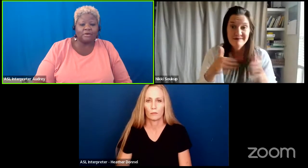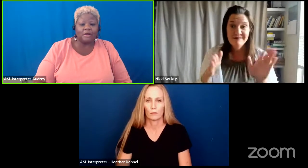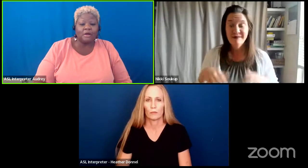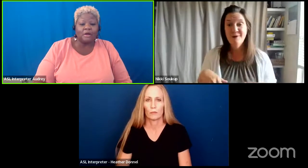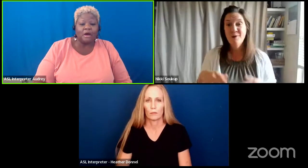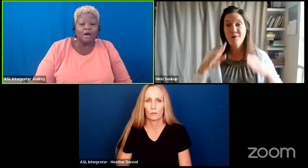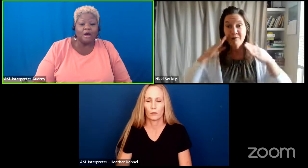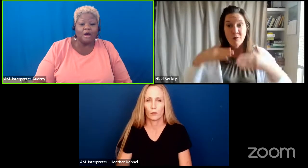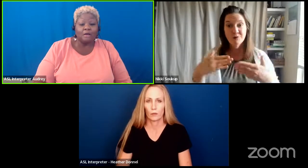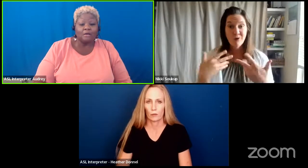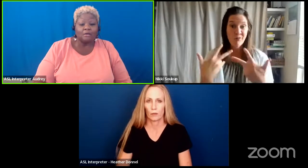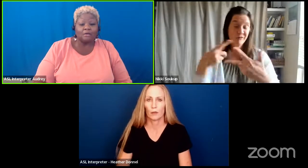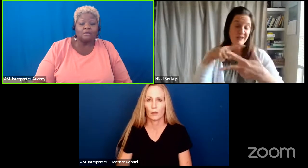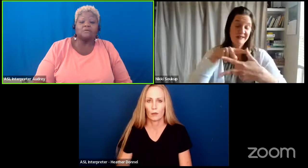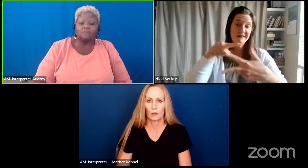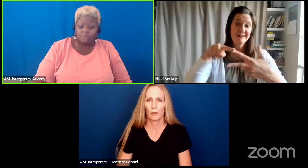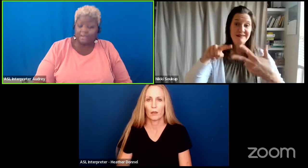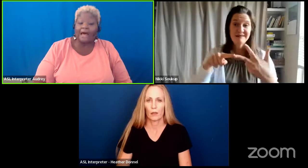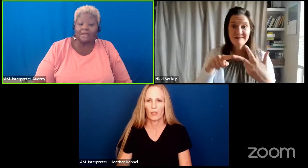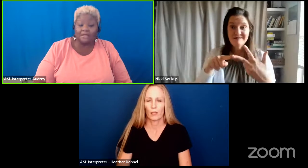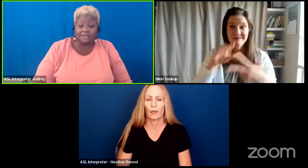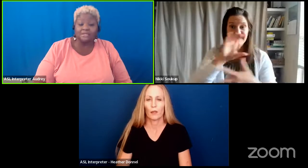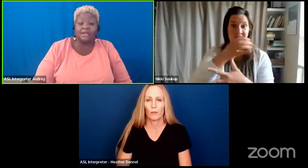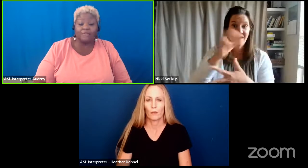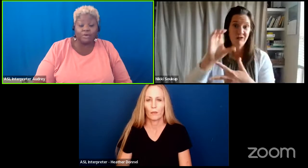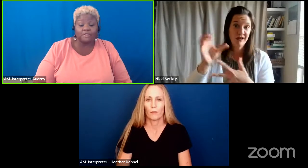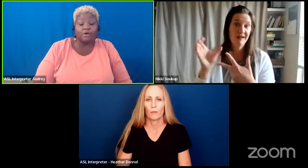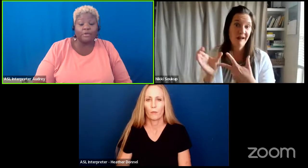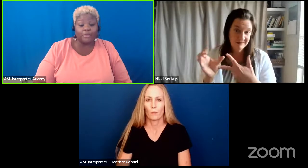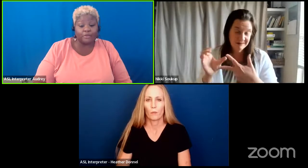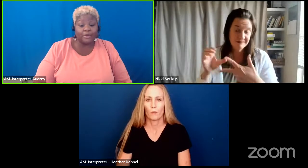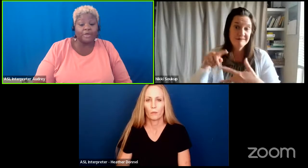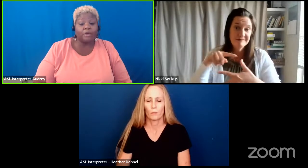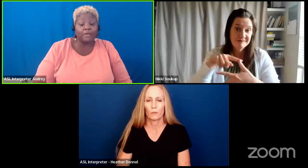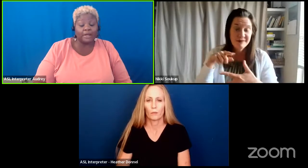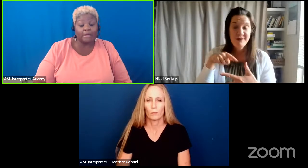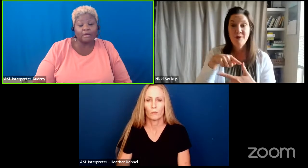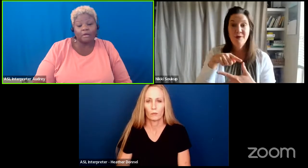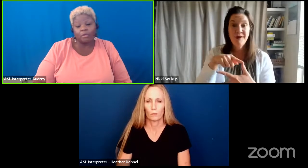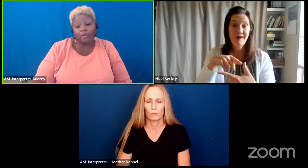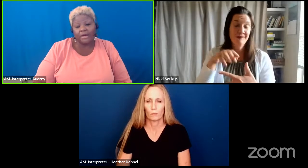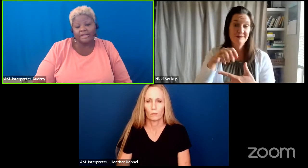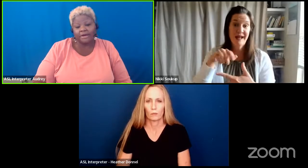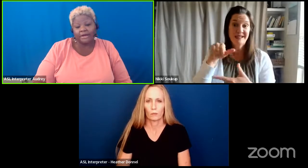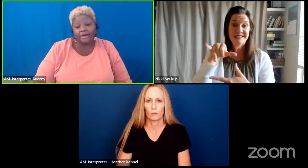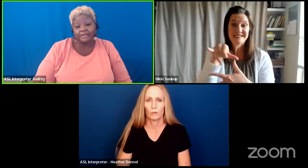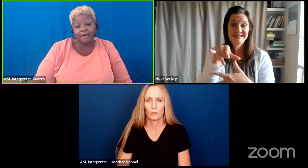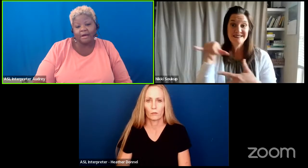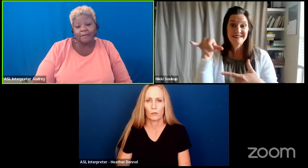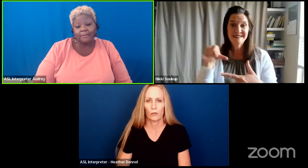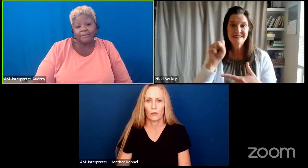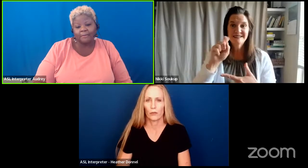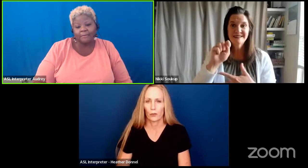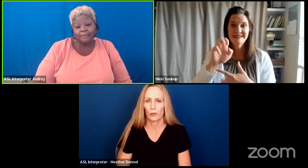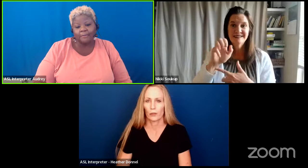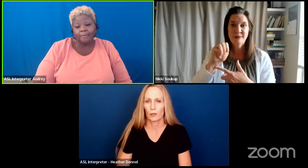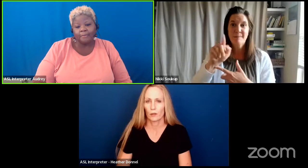had a lot in the state focusing on 3 criteria.